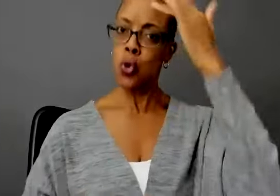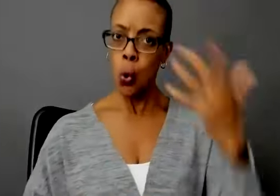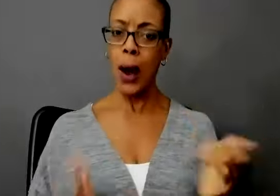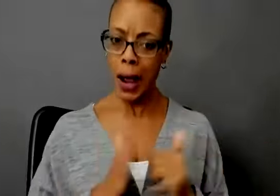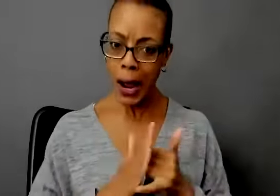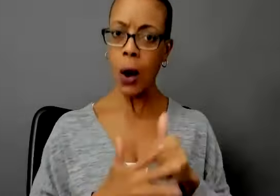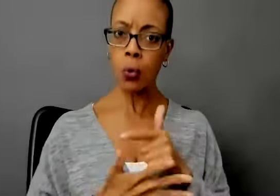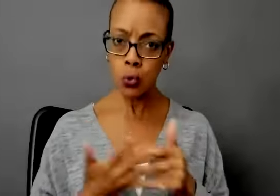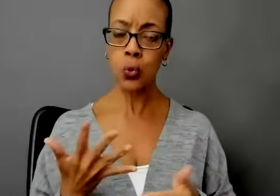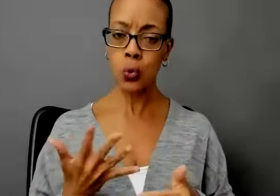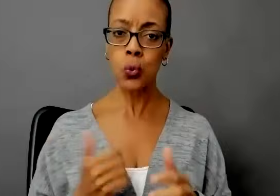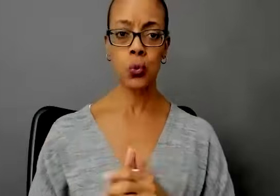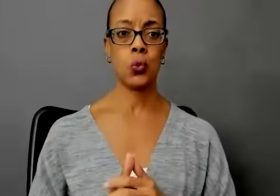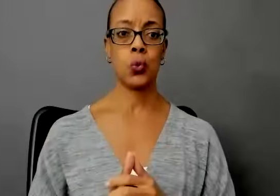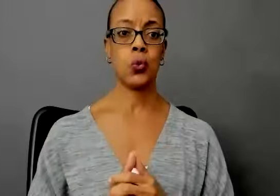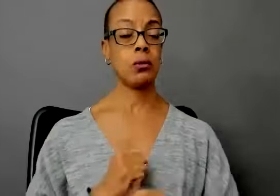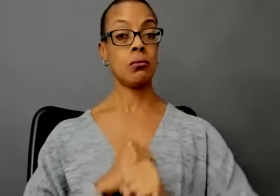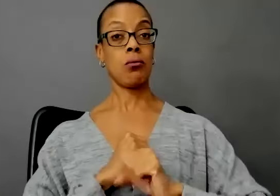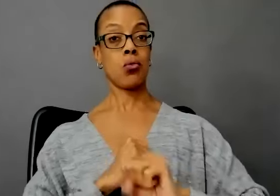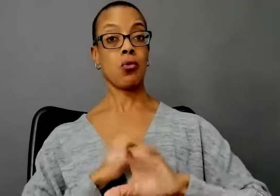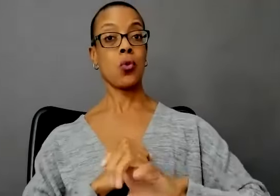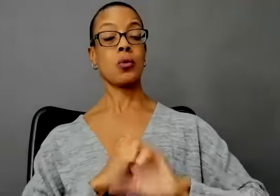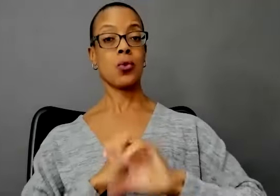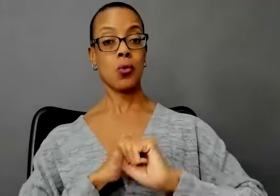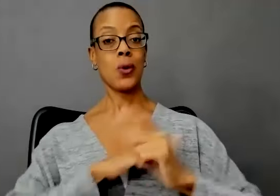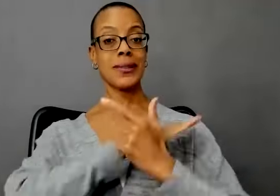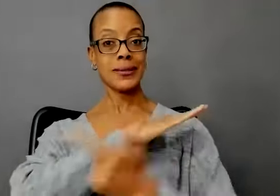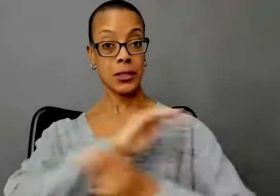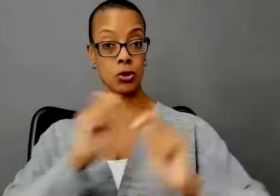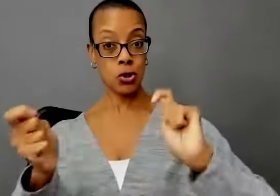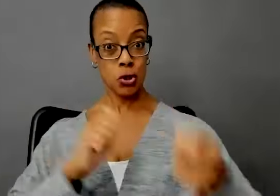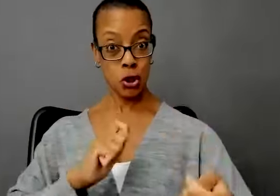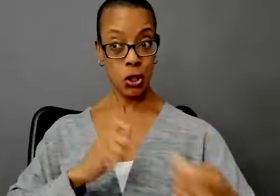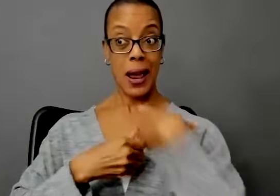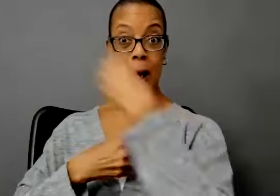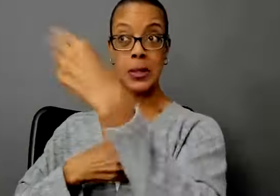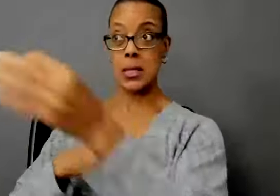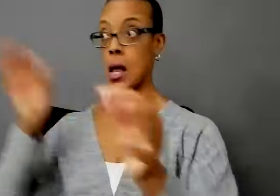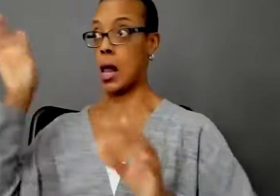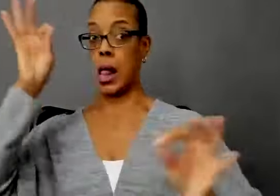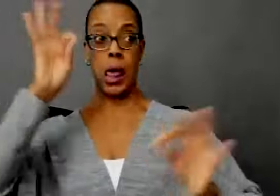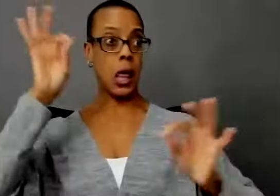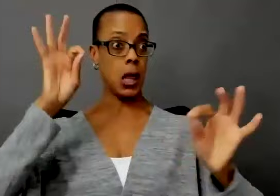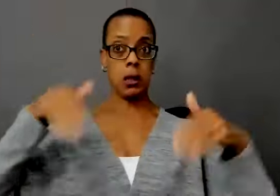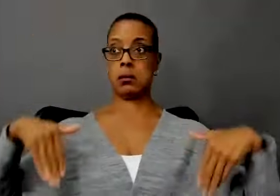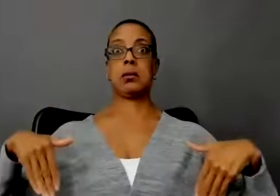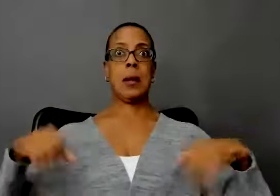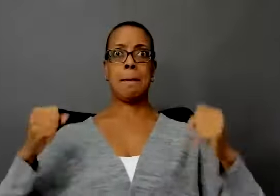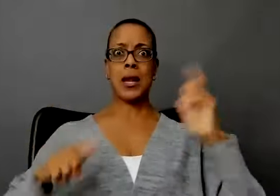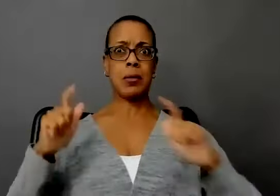about how to promote legislative reform from the outside. Many people do feel powerless. I know I did in the beginning, in